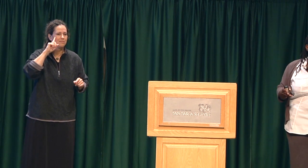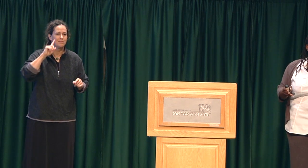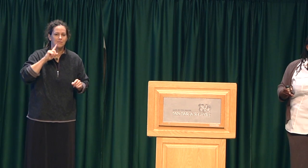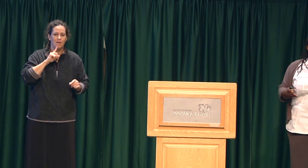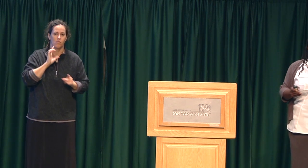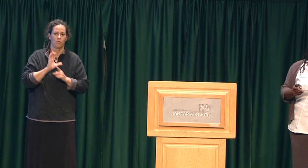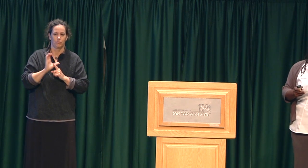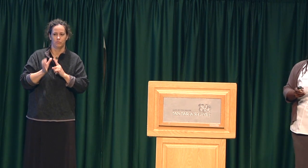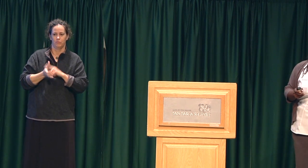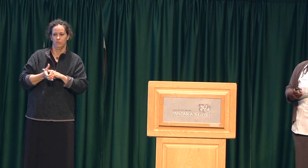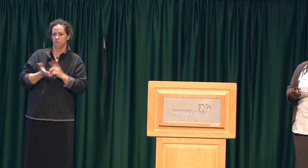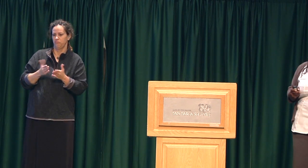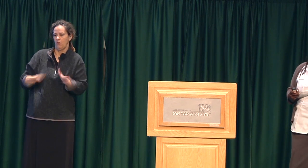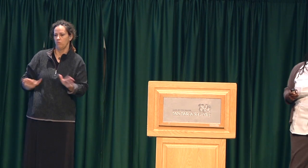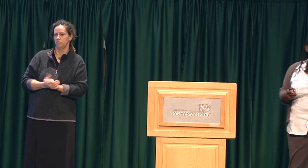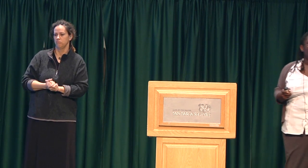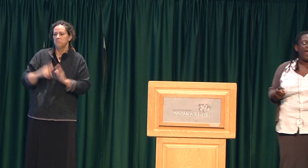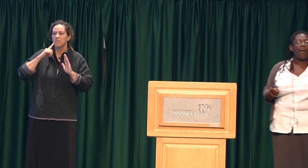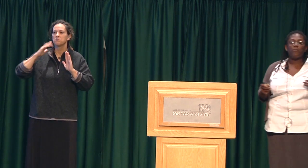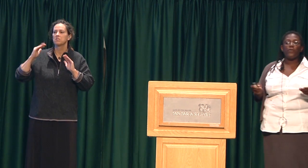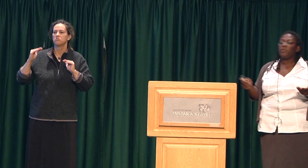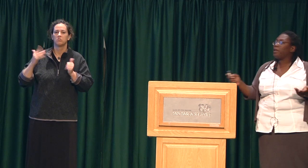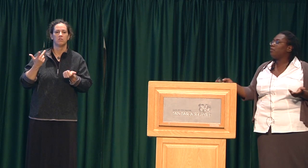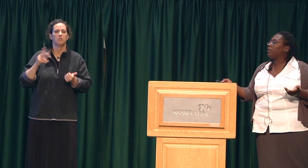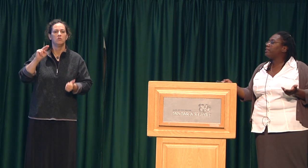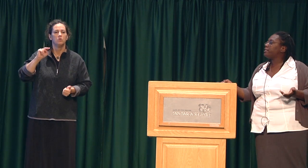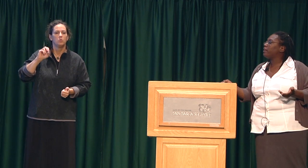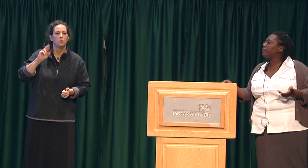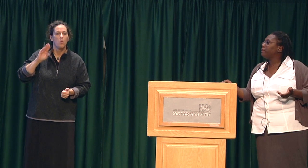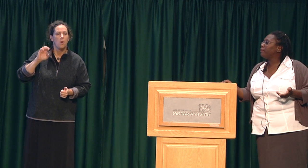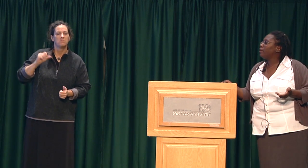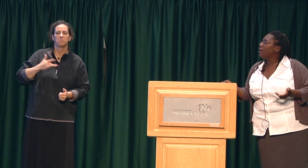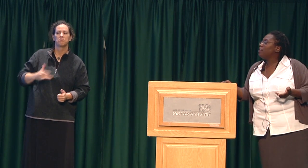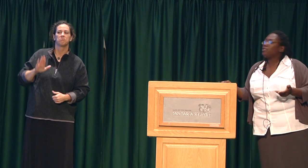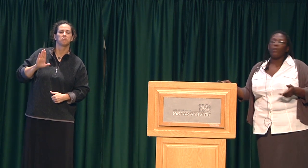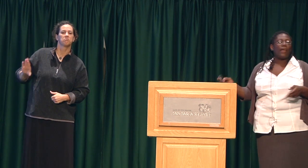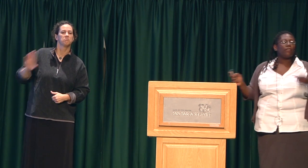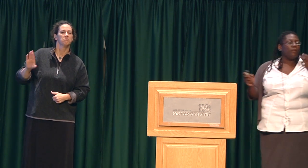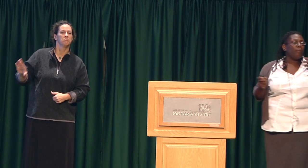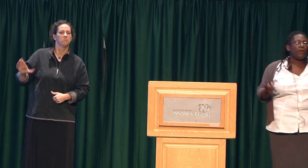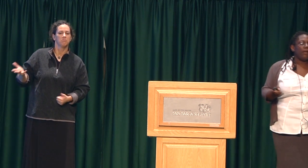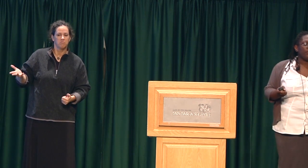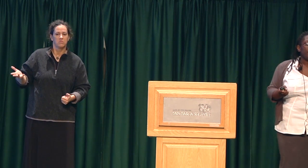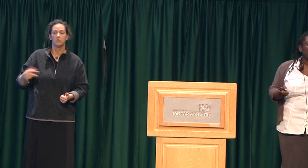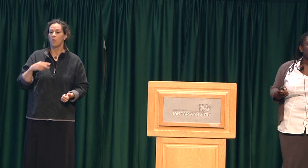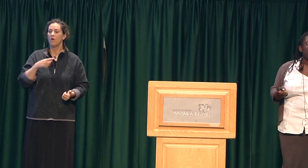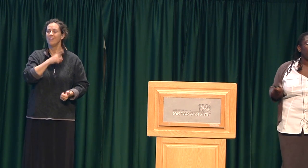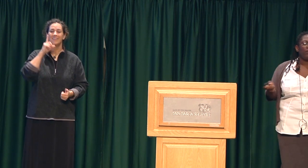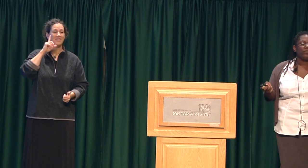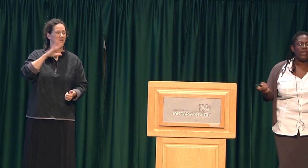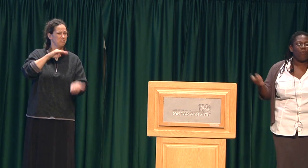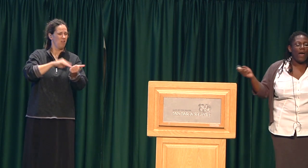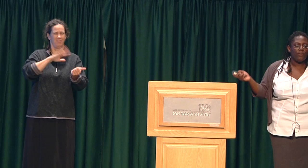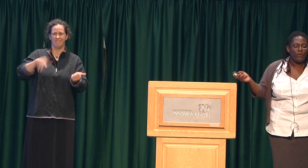in general. Some of the expectations and norms that they have prove to be unrealistic. So like lip reading is misunderstood